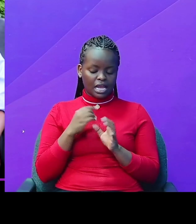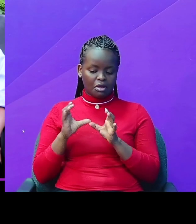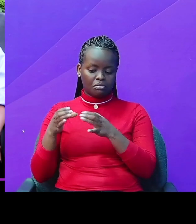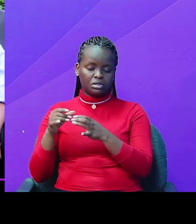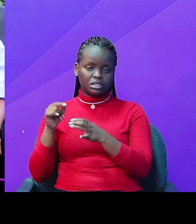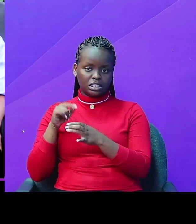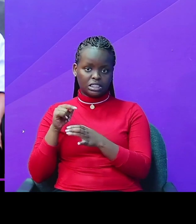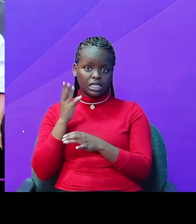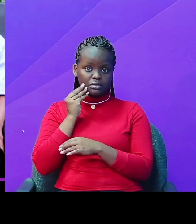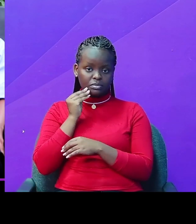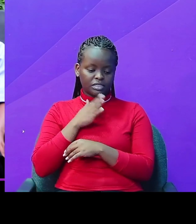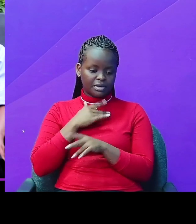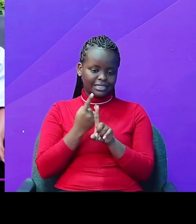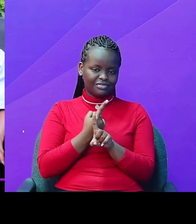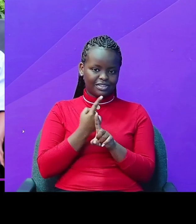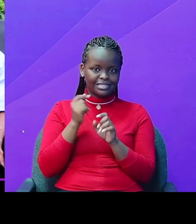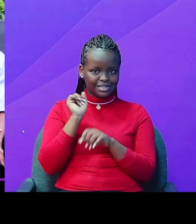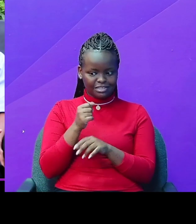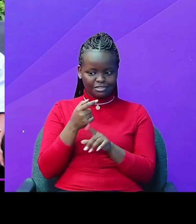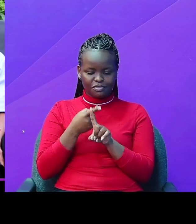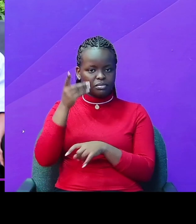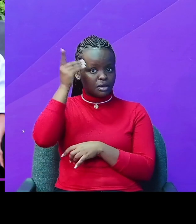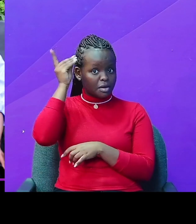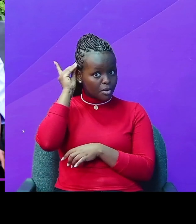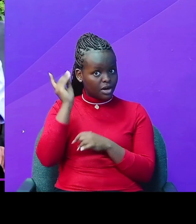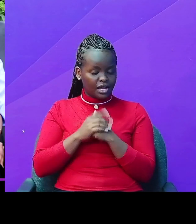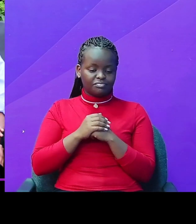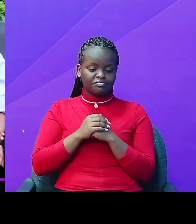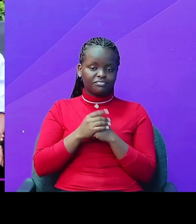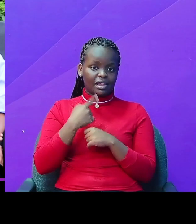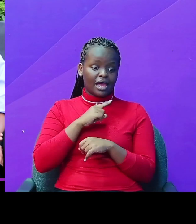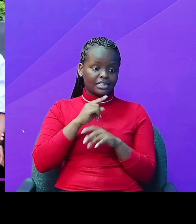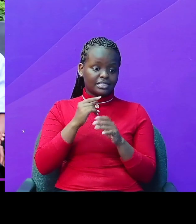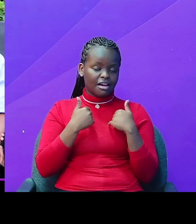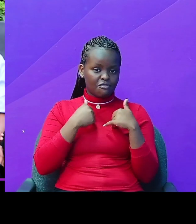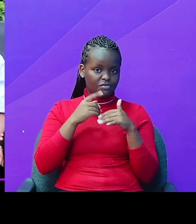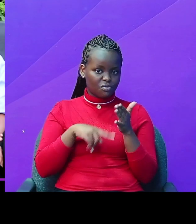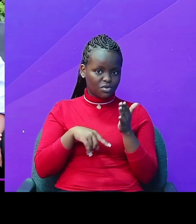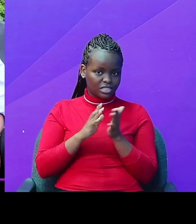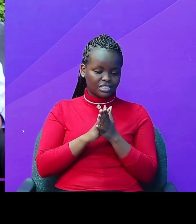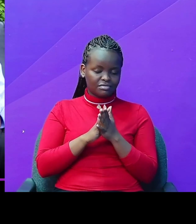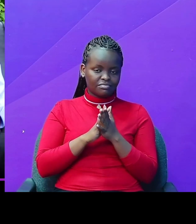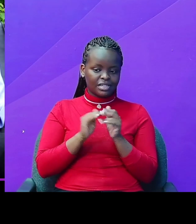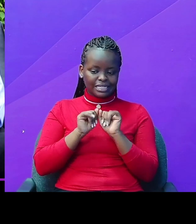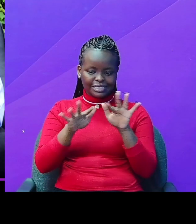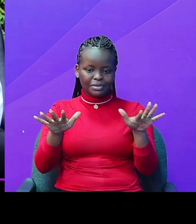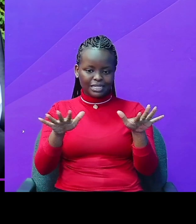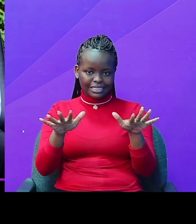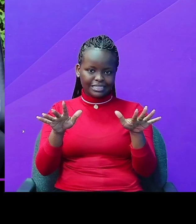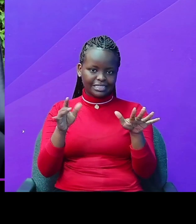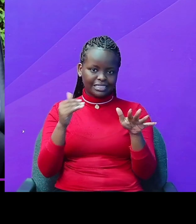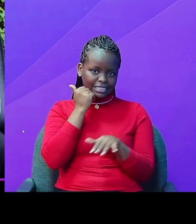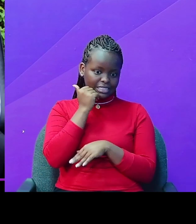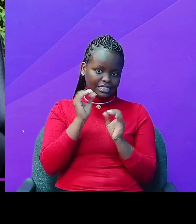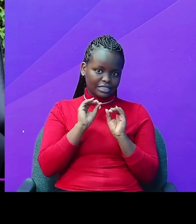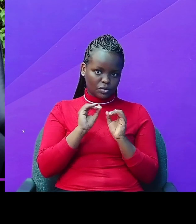my experience is really different, yes, from Deborah. Actually, we do deal with non-communicable diseases and the risk